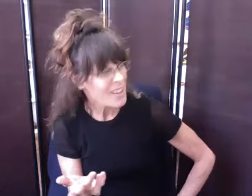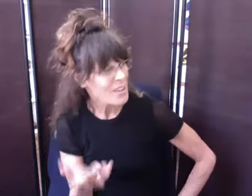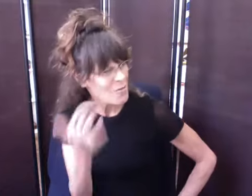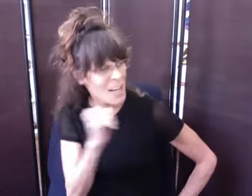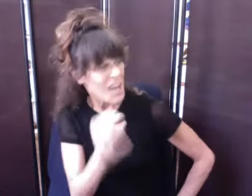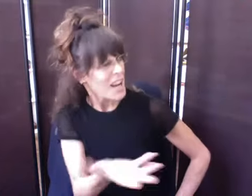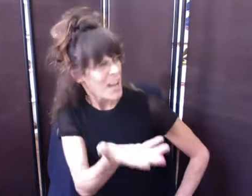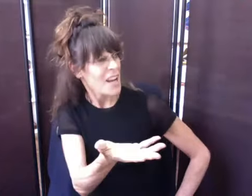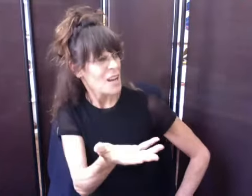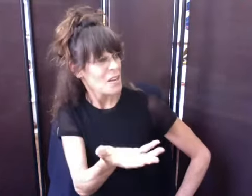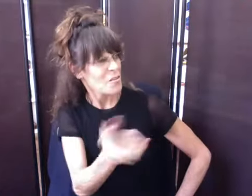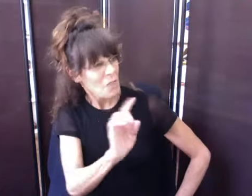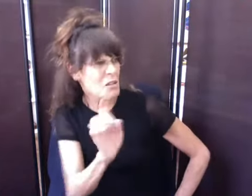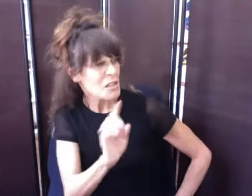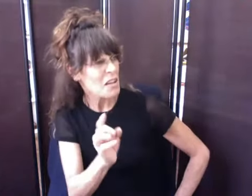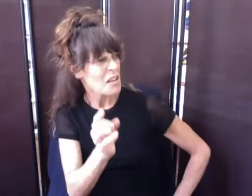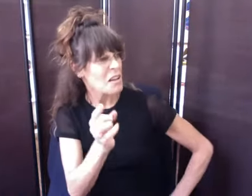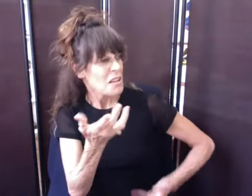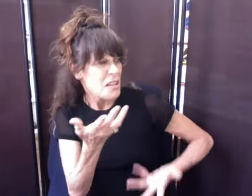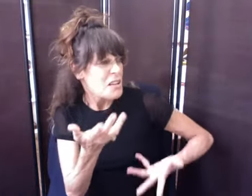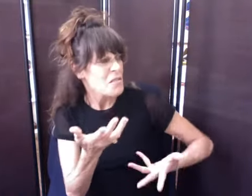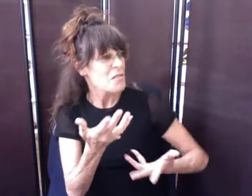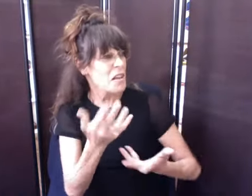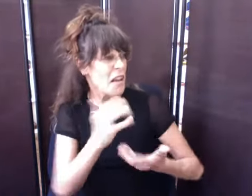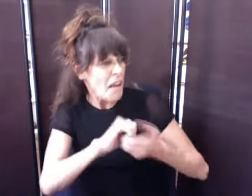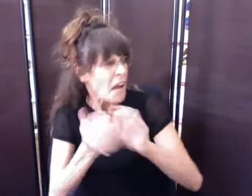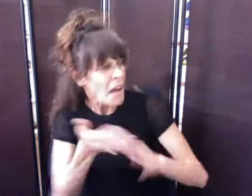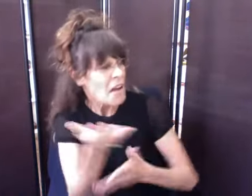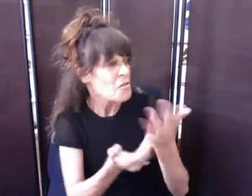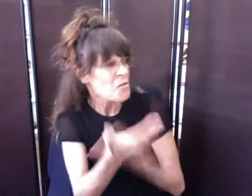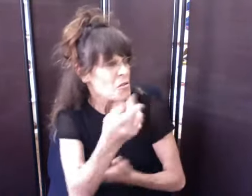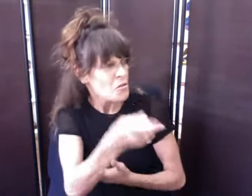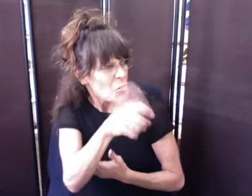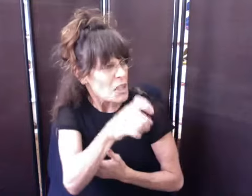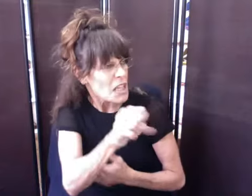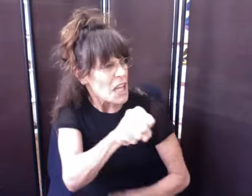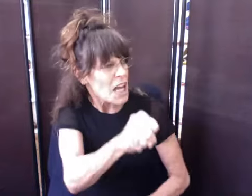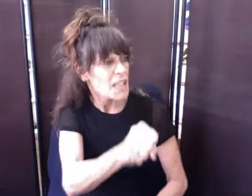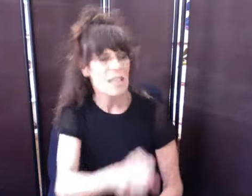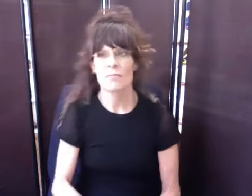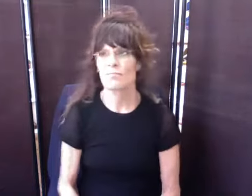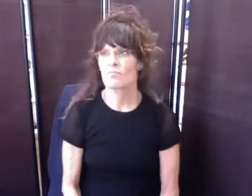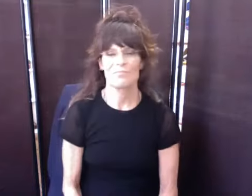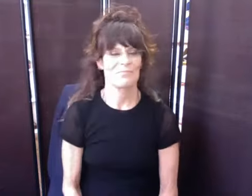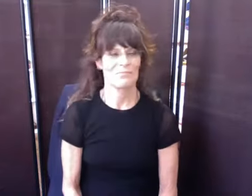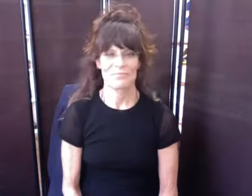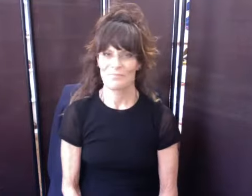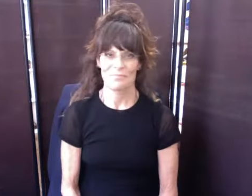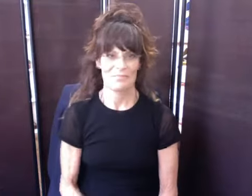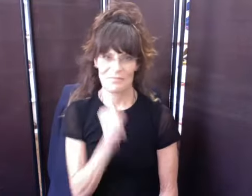where's the hand of willing? Where's it all at? You're supposed to just say yes. Joe would have none of that. And he said, well, I'll tell